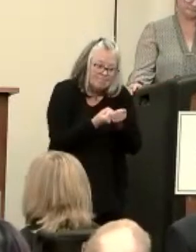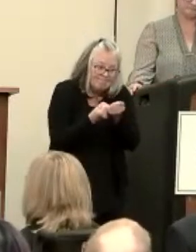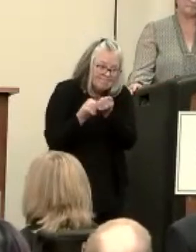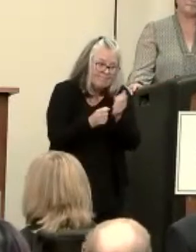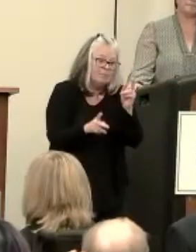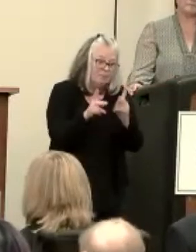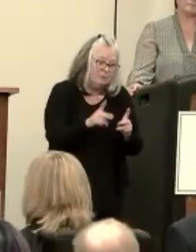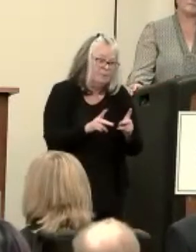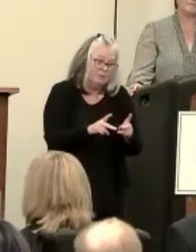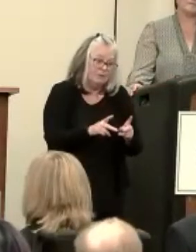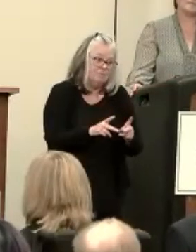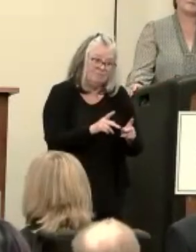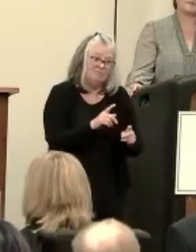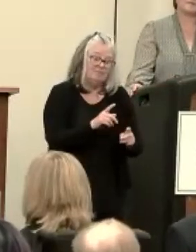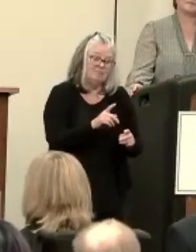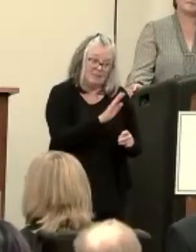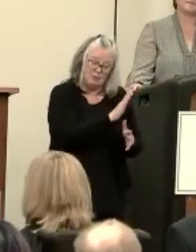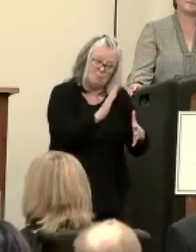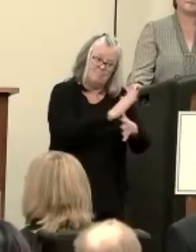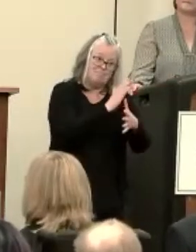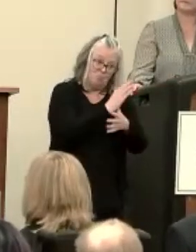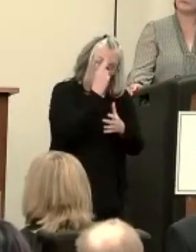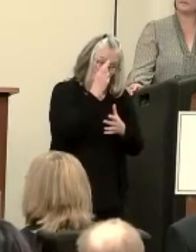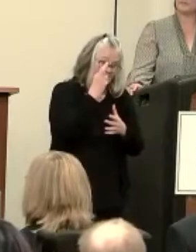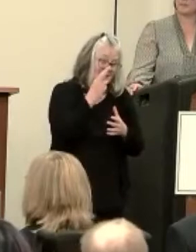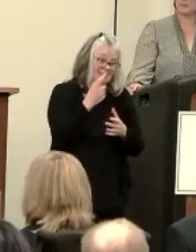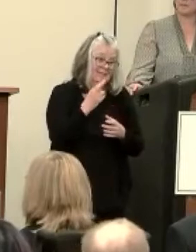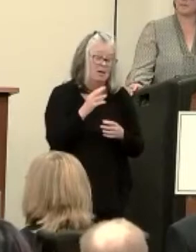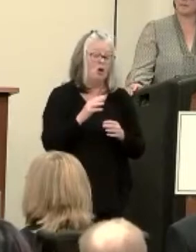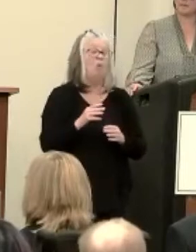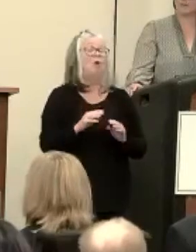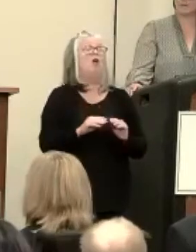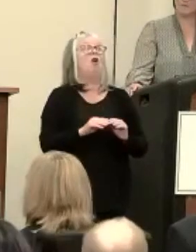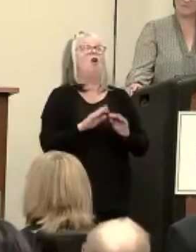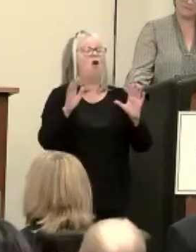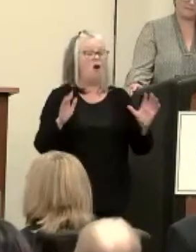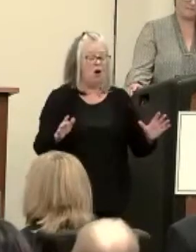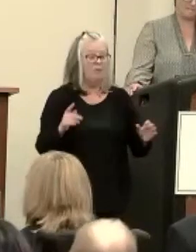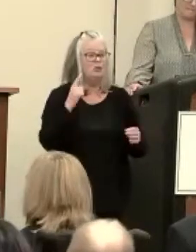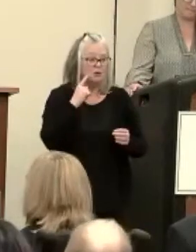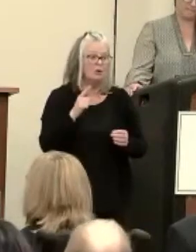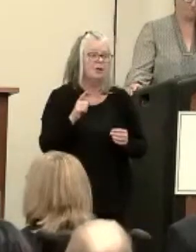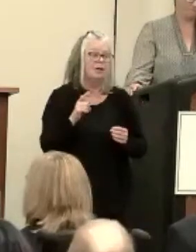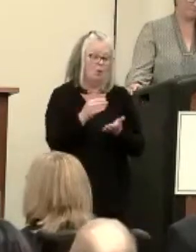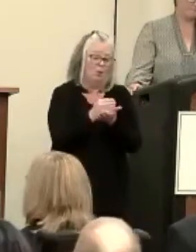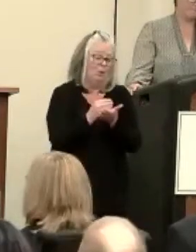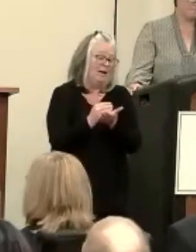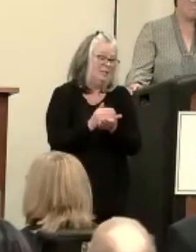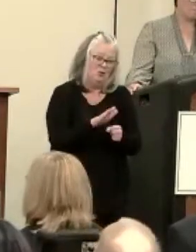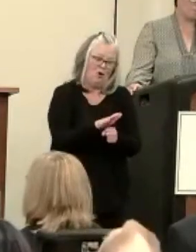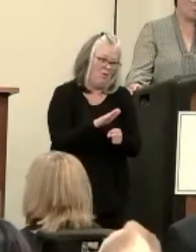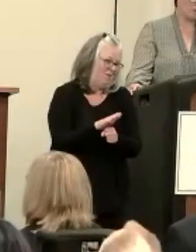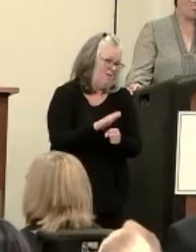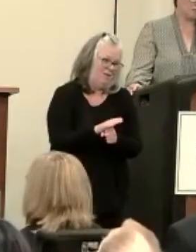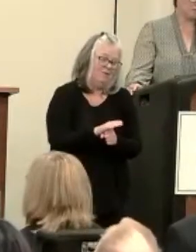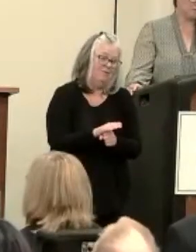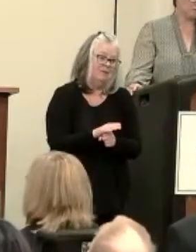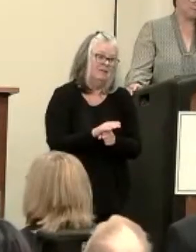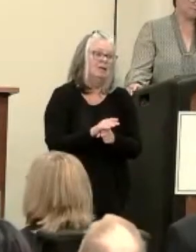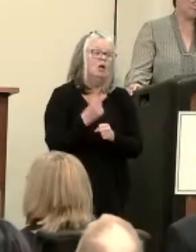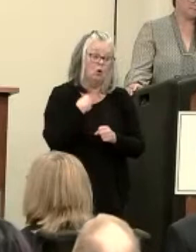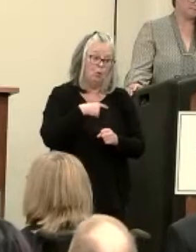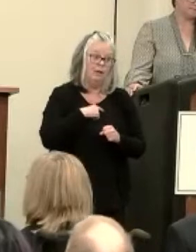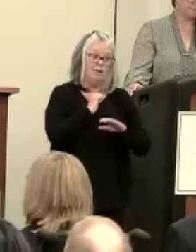they are working with. But we heard very loud and clear that the wages were inadequate. When we formed government, those